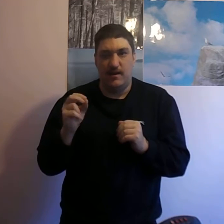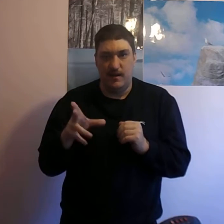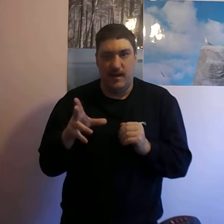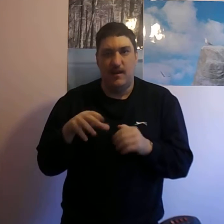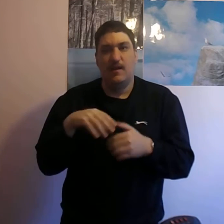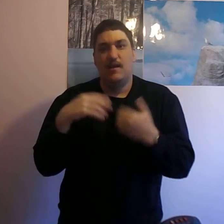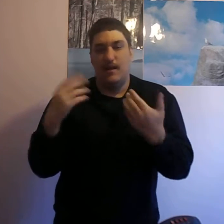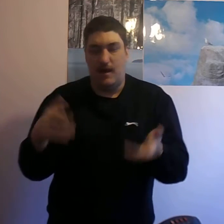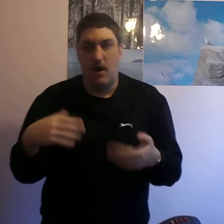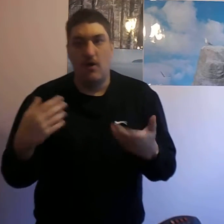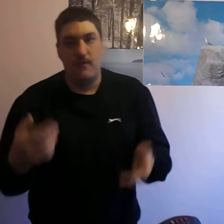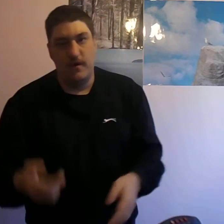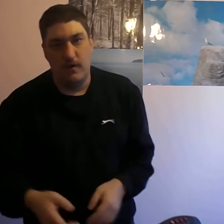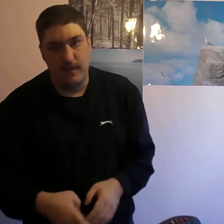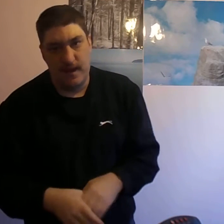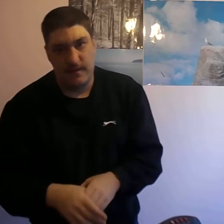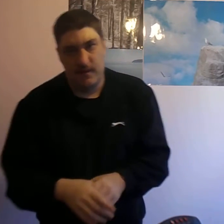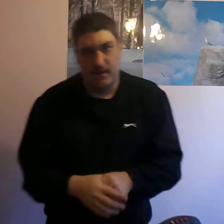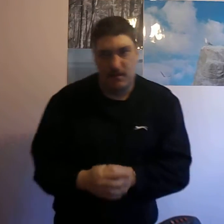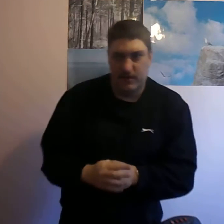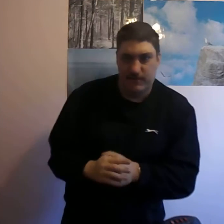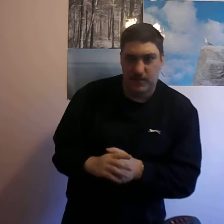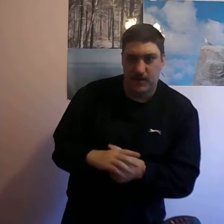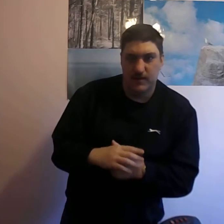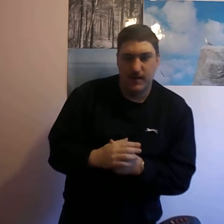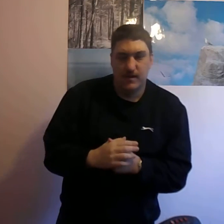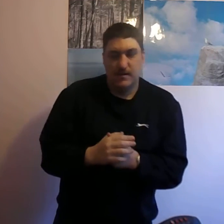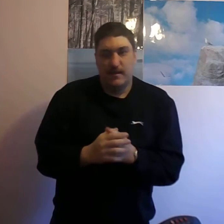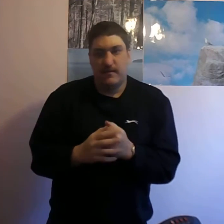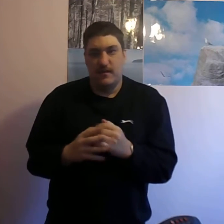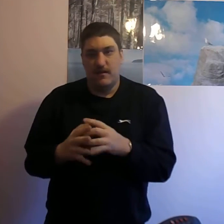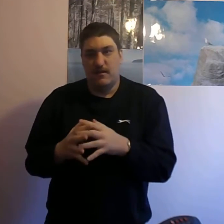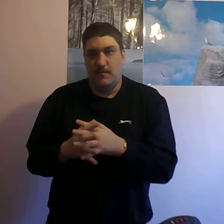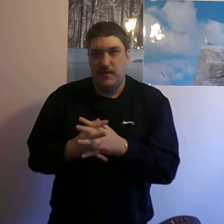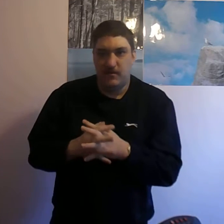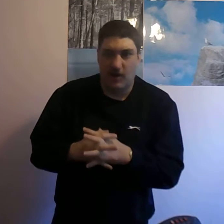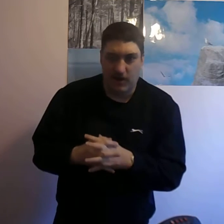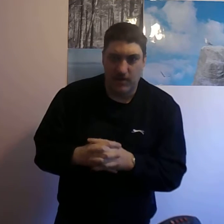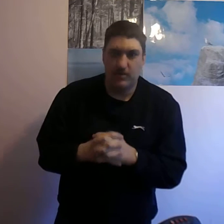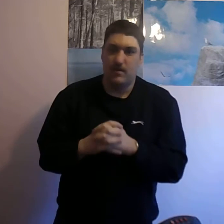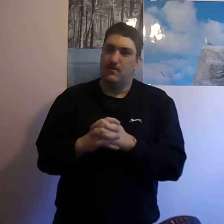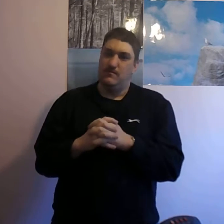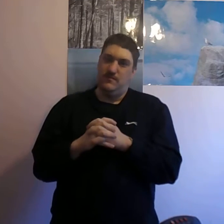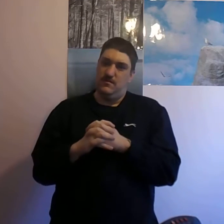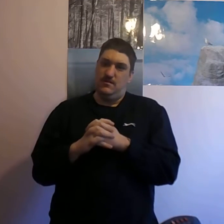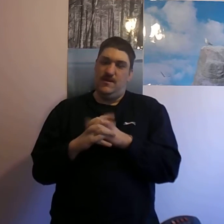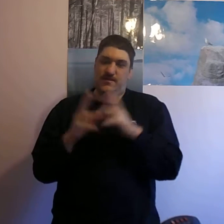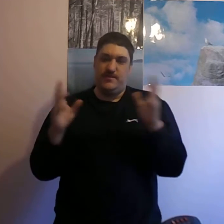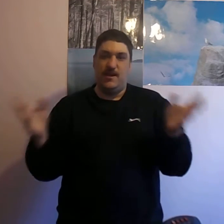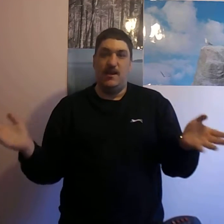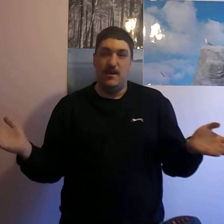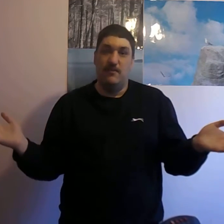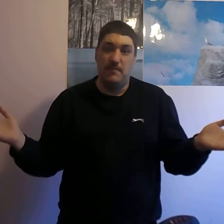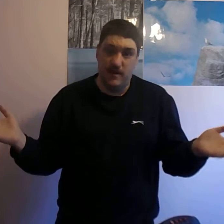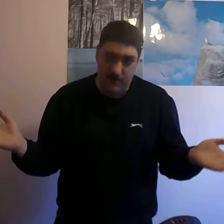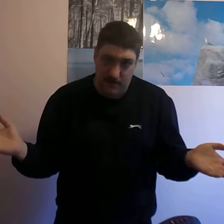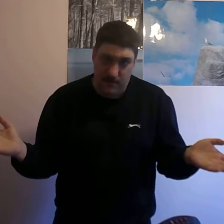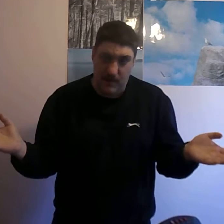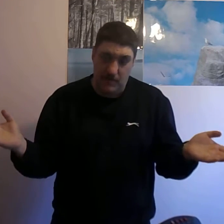9 over and over again. So it's got a bit stuck. So let's just say you've been asleep a